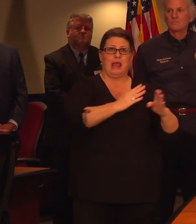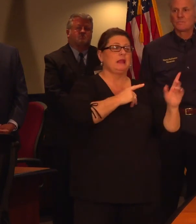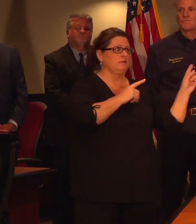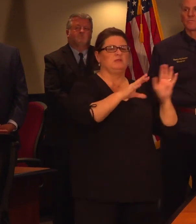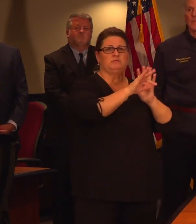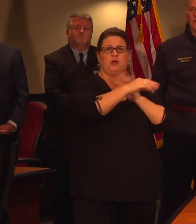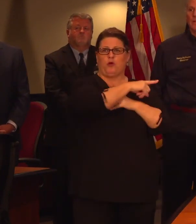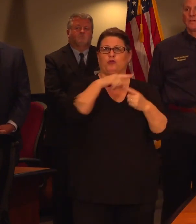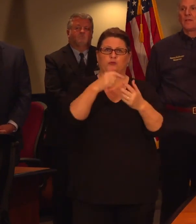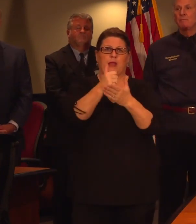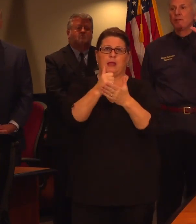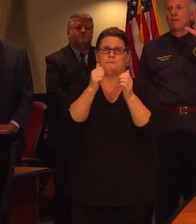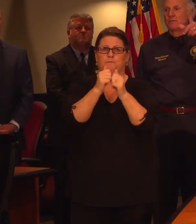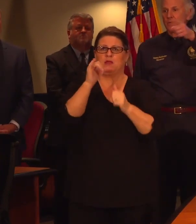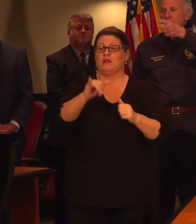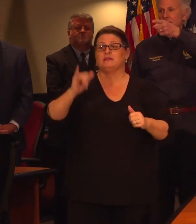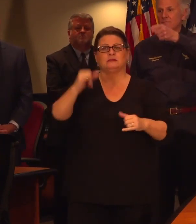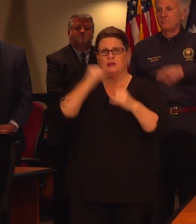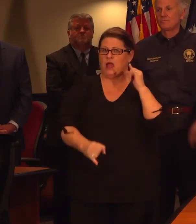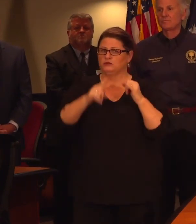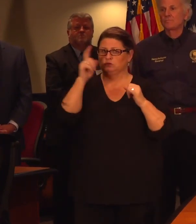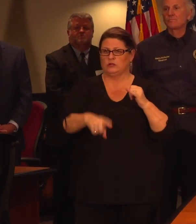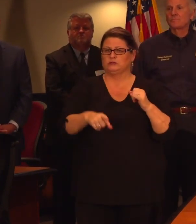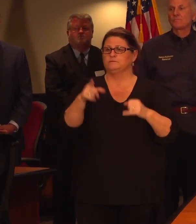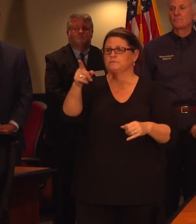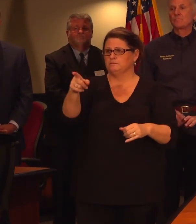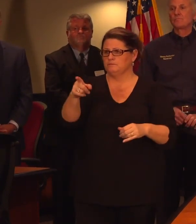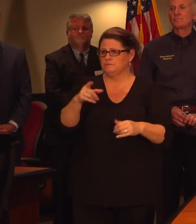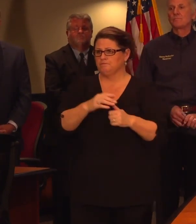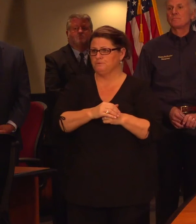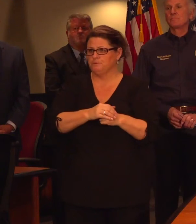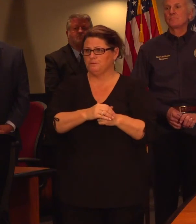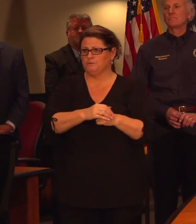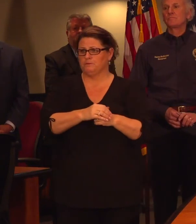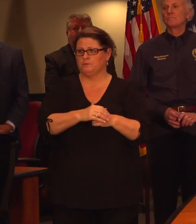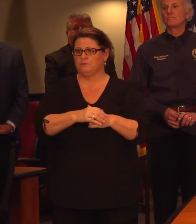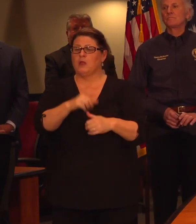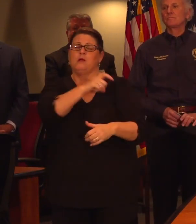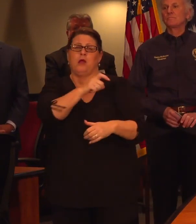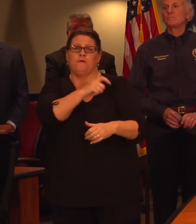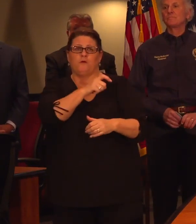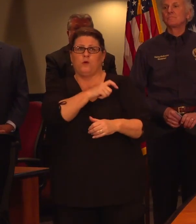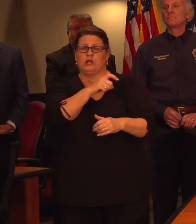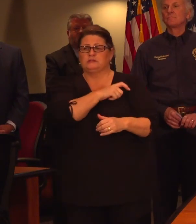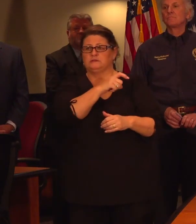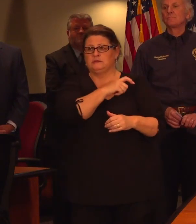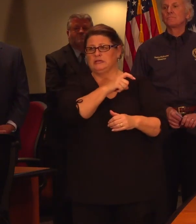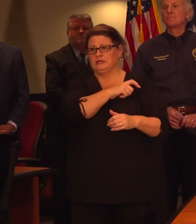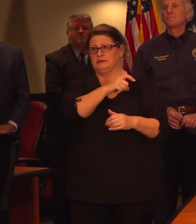the status of the database for This law? has to be the last question. What's the status of the database for law enforcement in terms